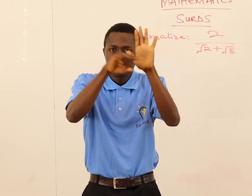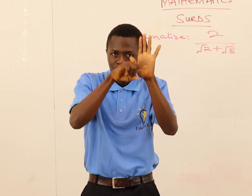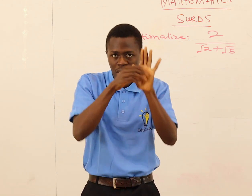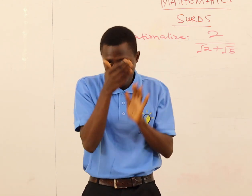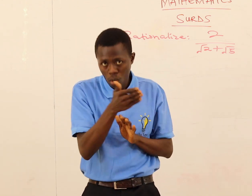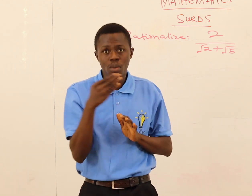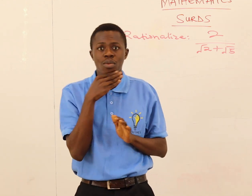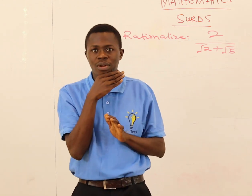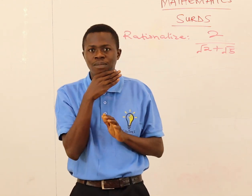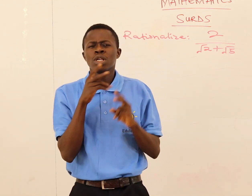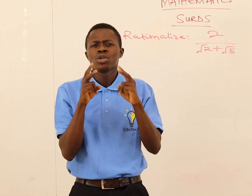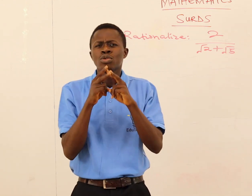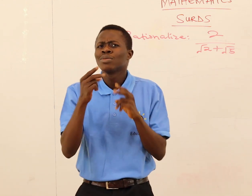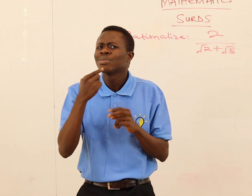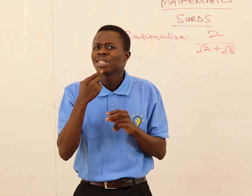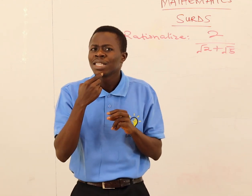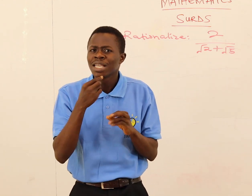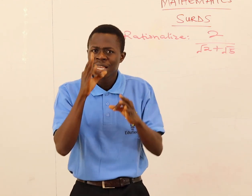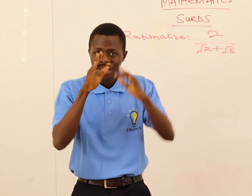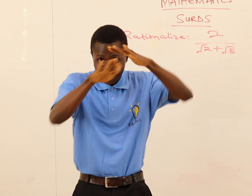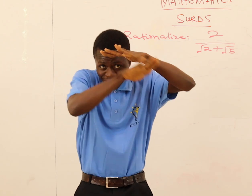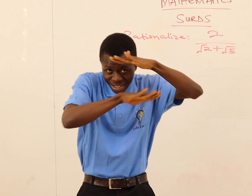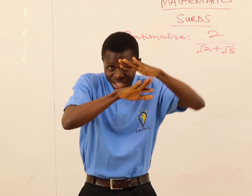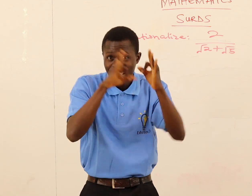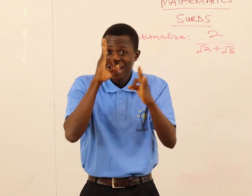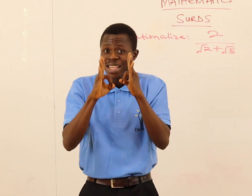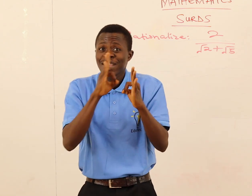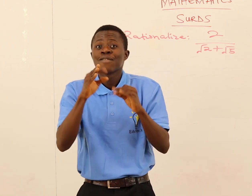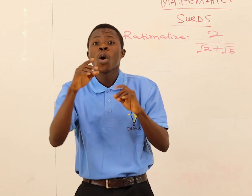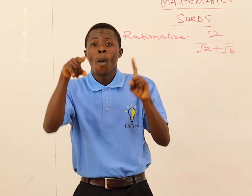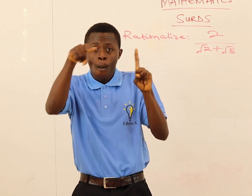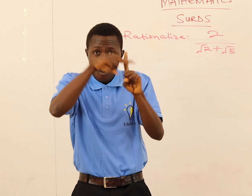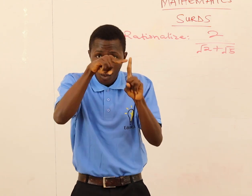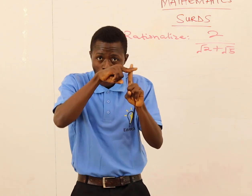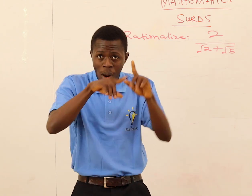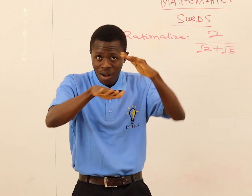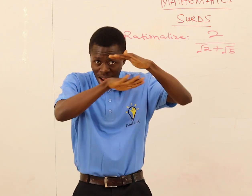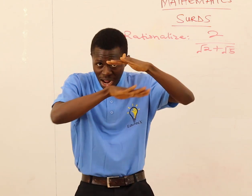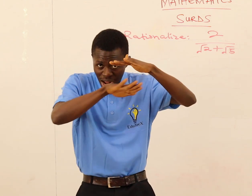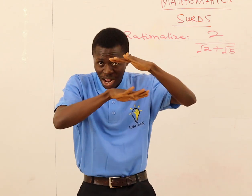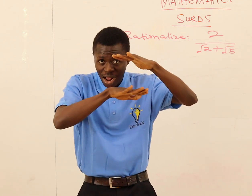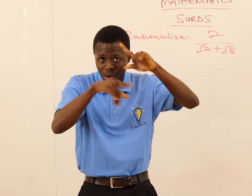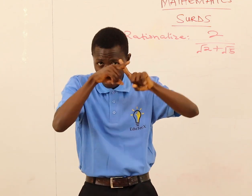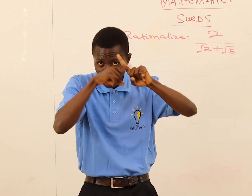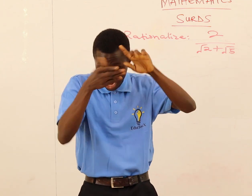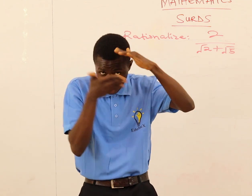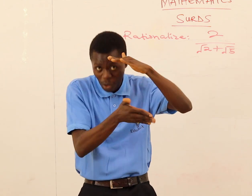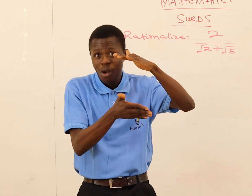root sign. And it can be positive or negative, right? So we are saying that with the denominator, if it